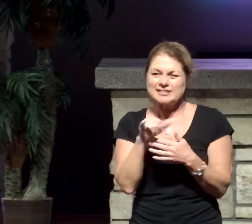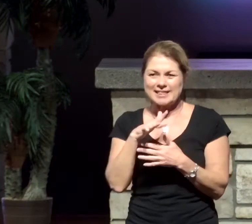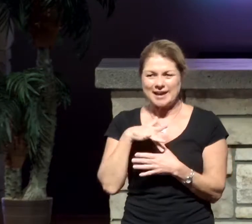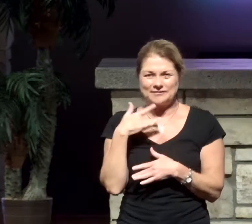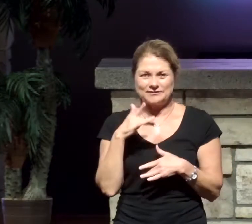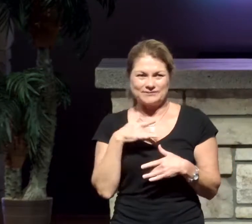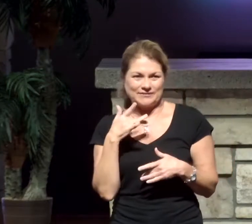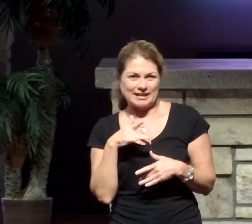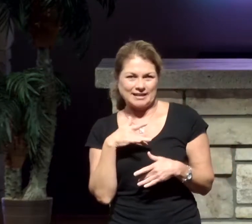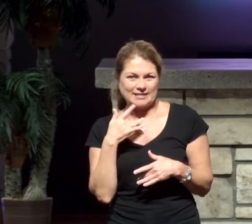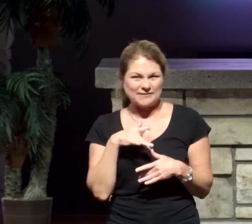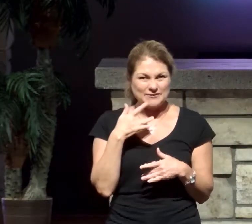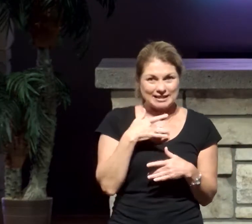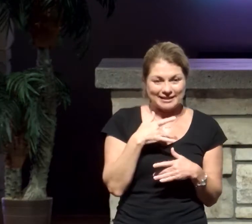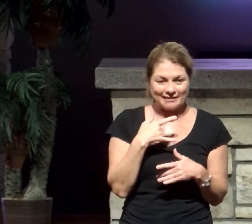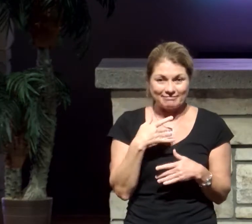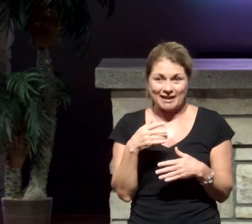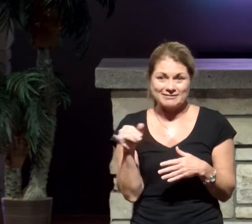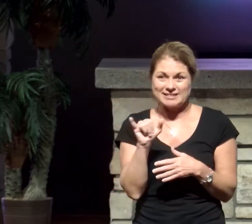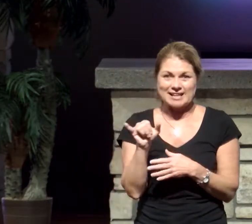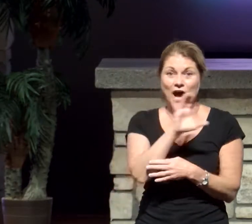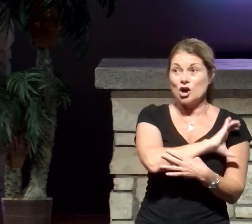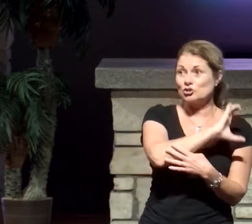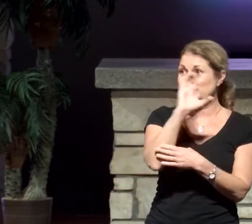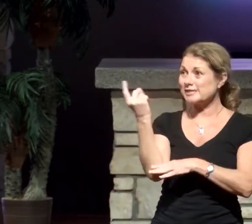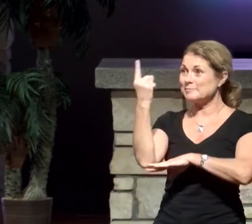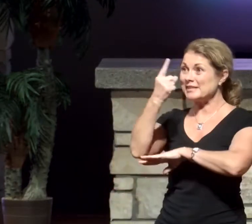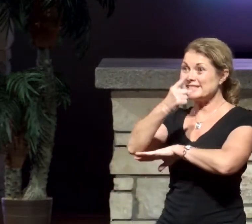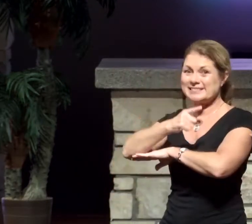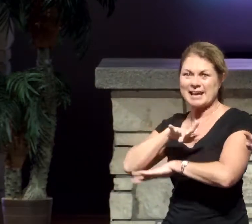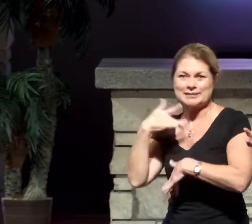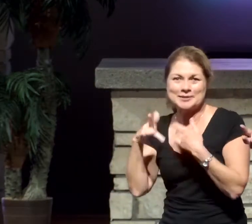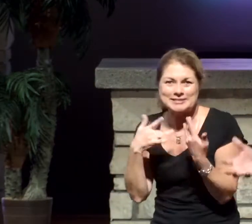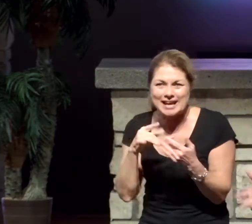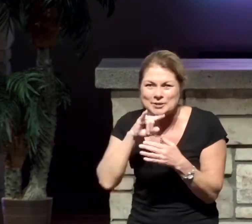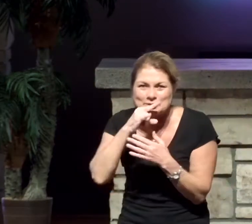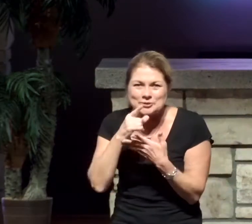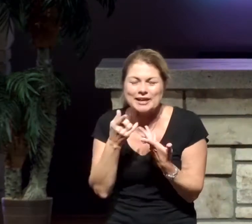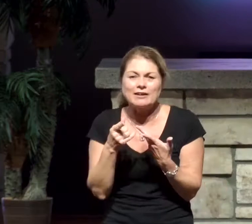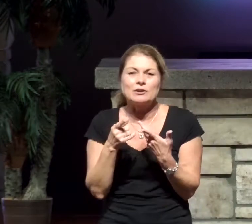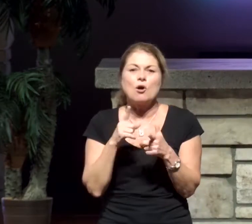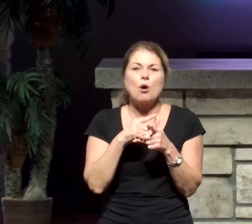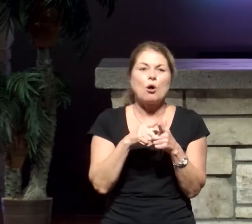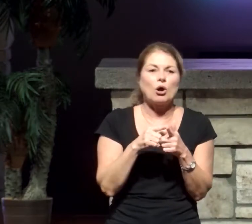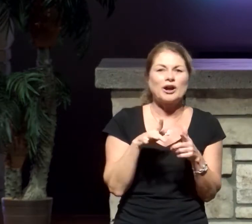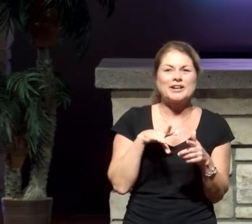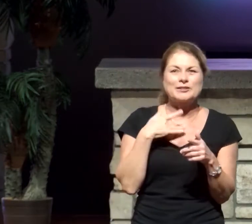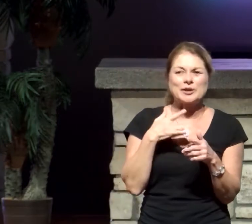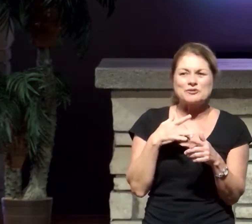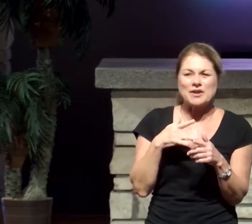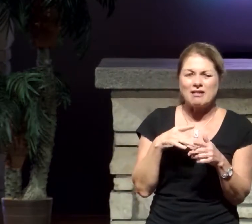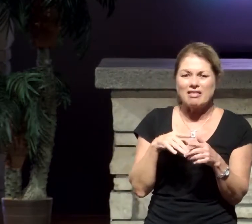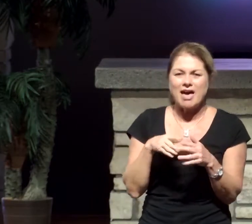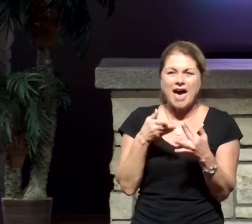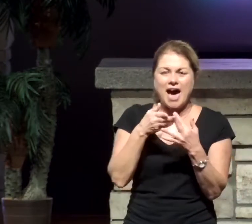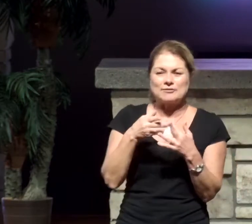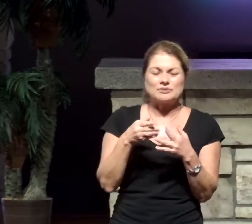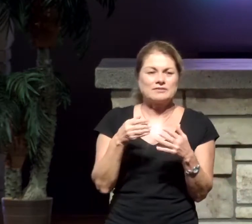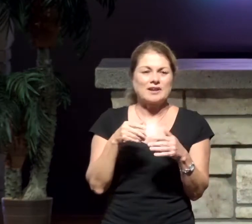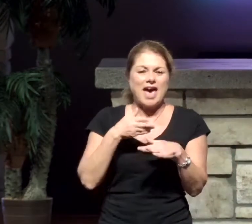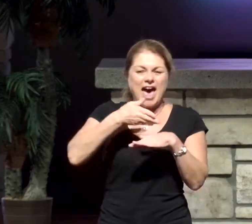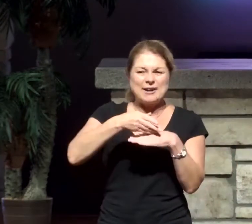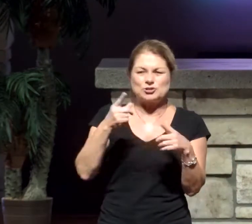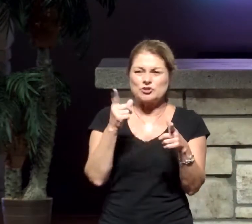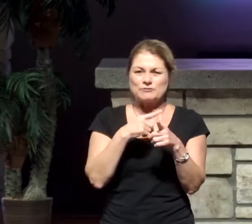on Christmas Day as a kid. Or the way you felt after your first breakup. Or the way you continue to feel